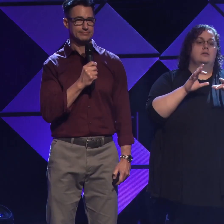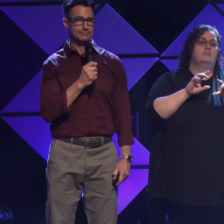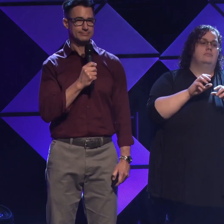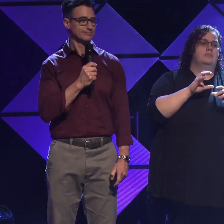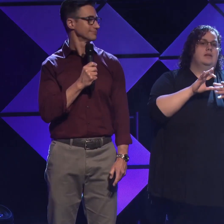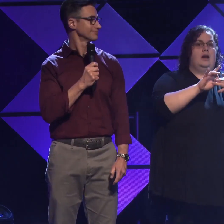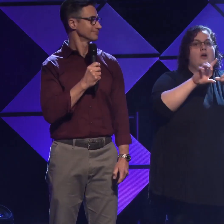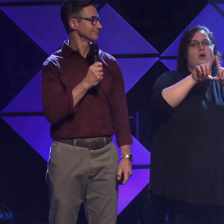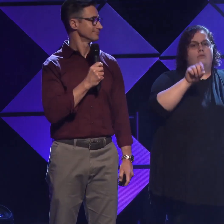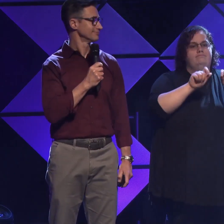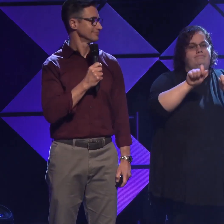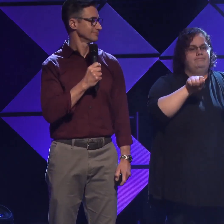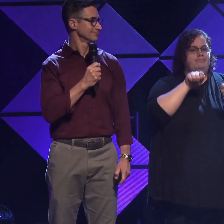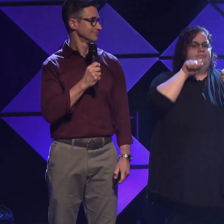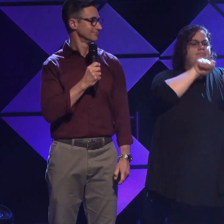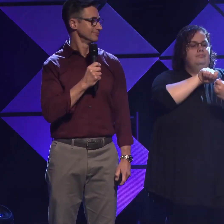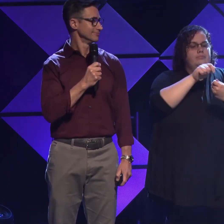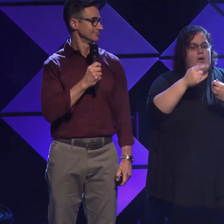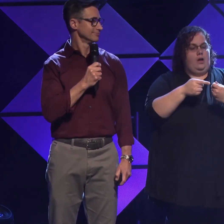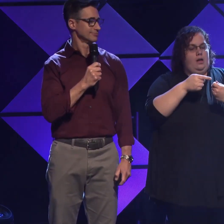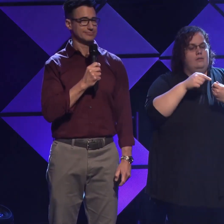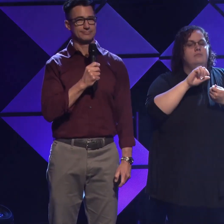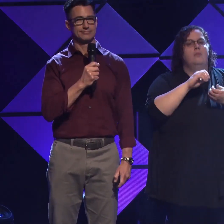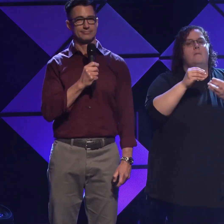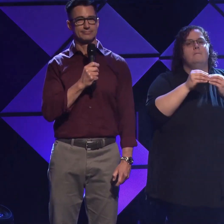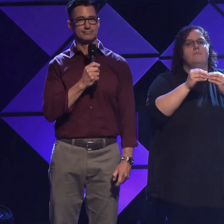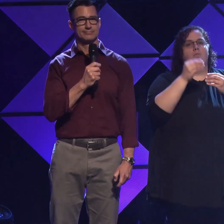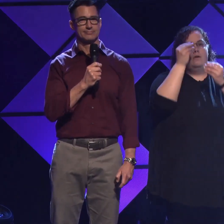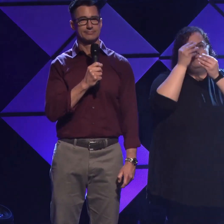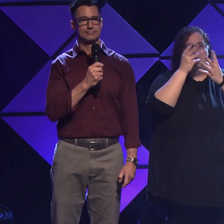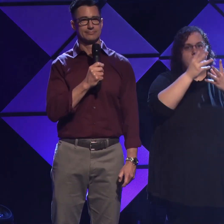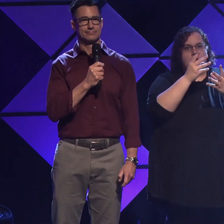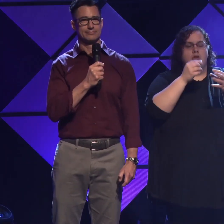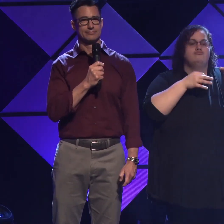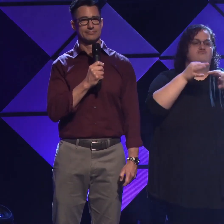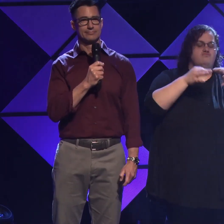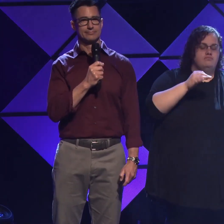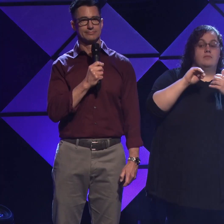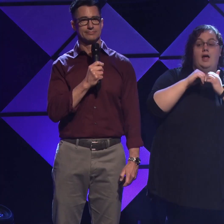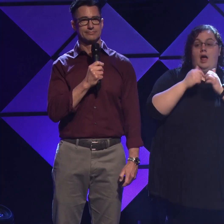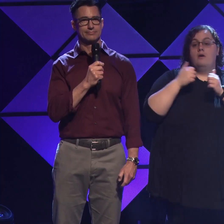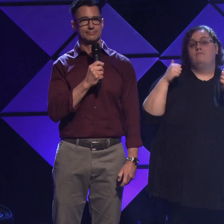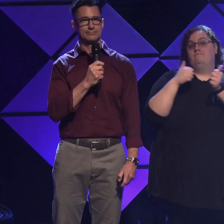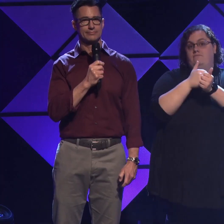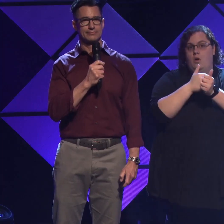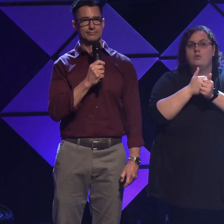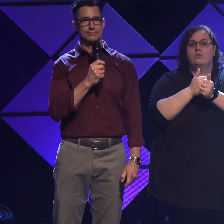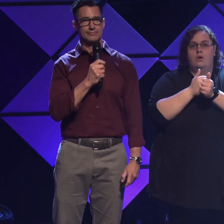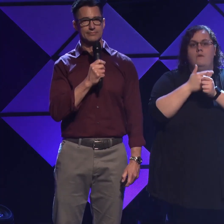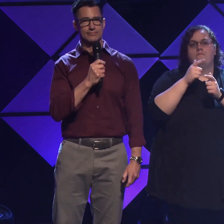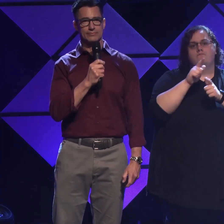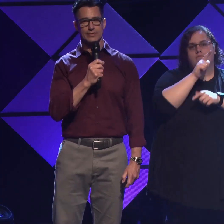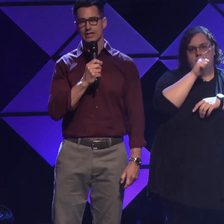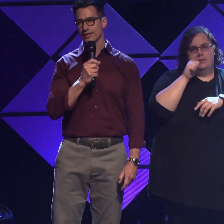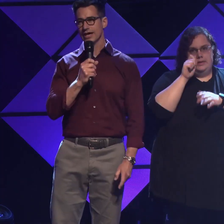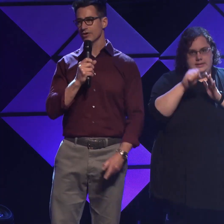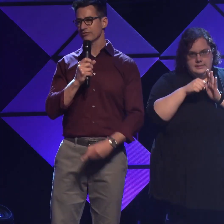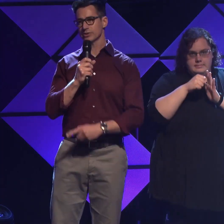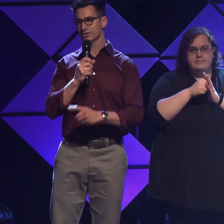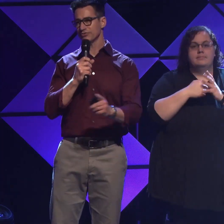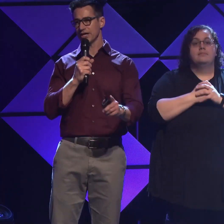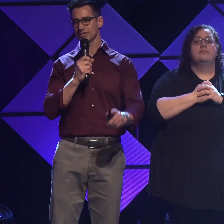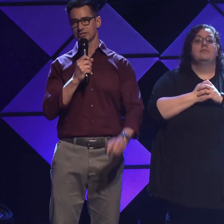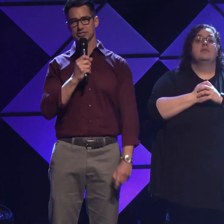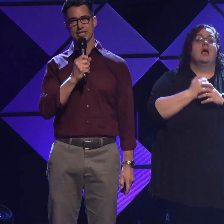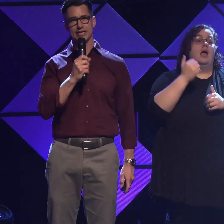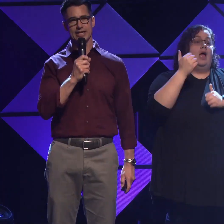card. And go ahead and check that, and you'll get more information and instructions about how to follow the journey for the rest of the Lenten season. Now,